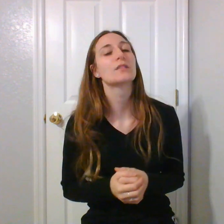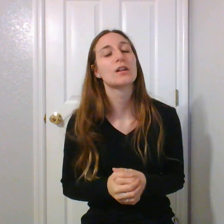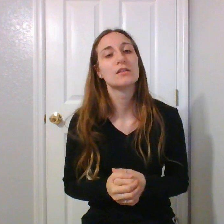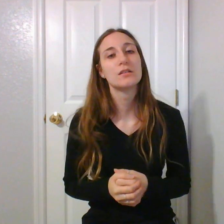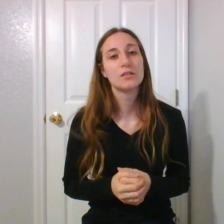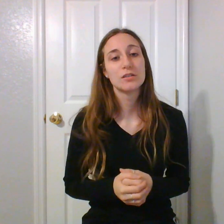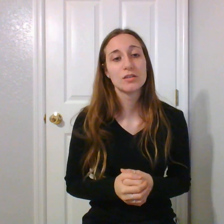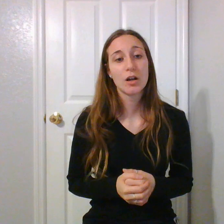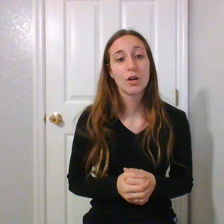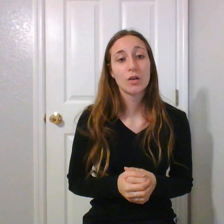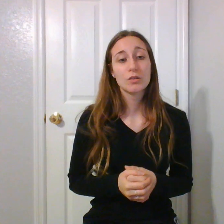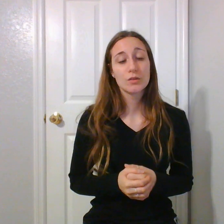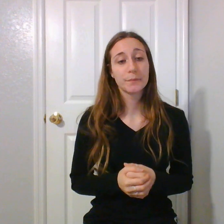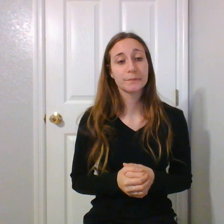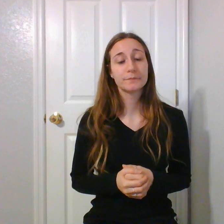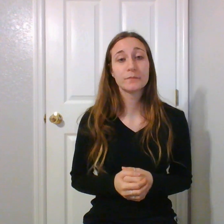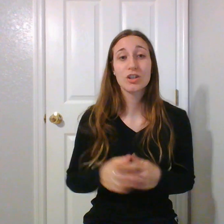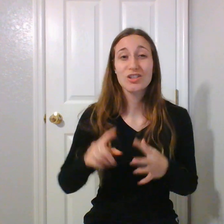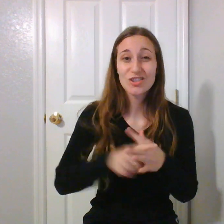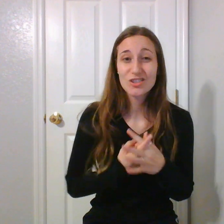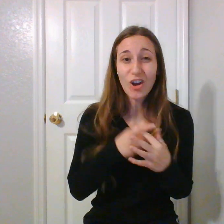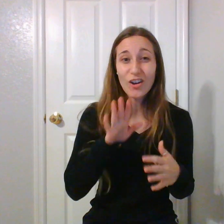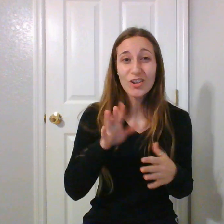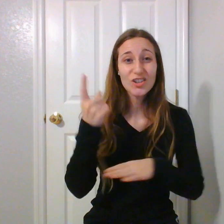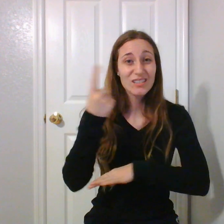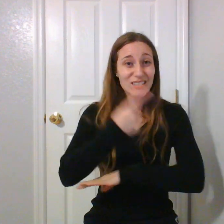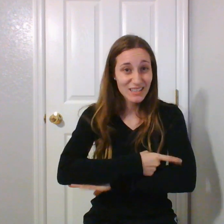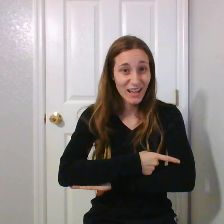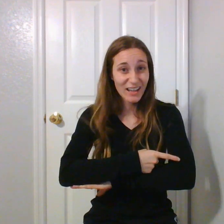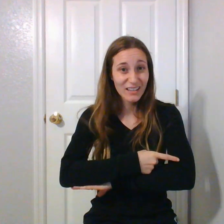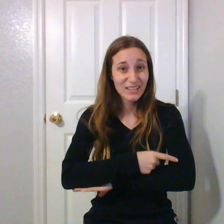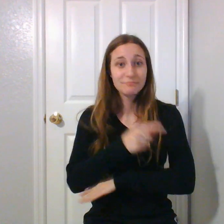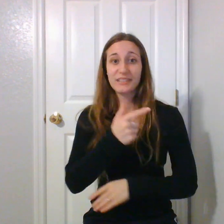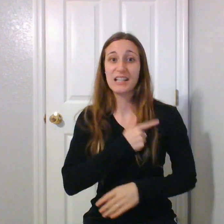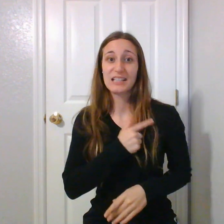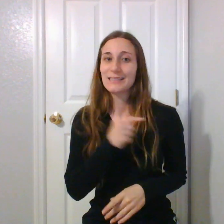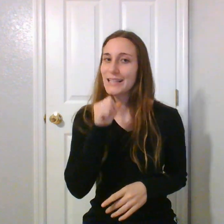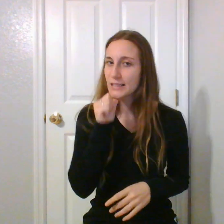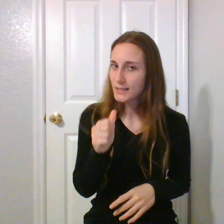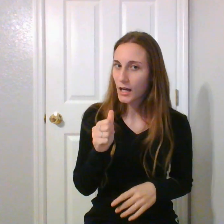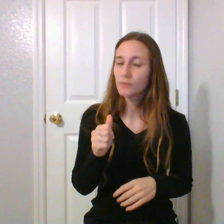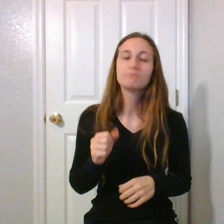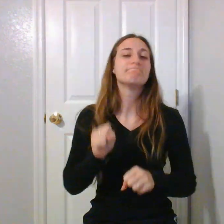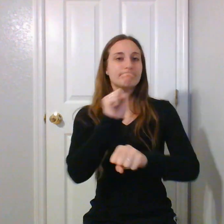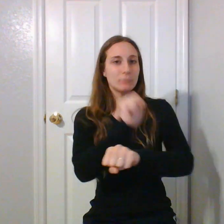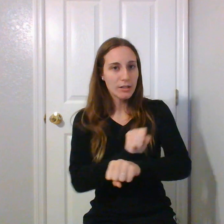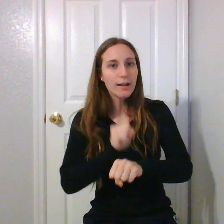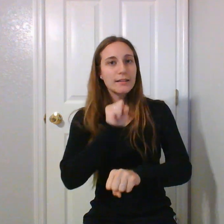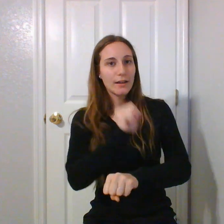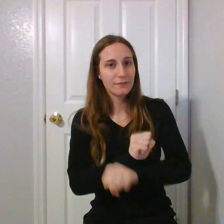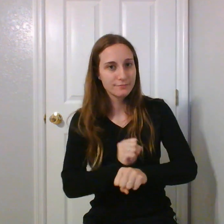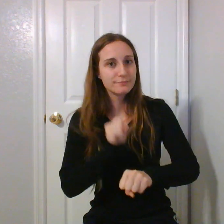productivity you don't want to start your day being lazy you want to start your day being productive that way again it will flow throughout your day